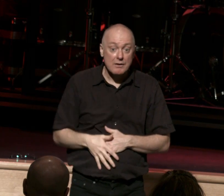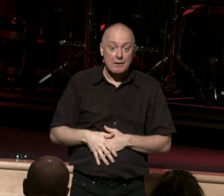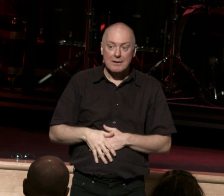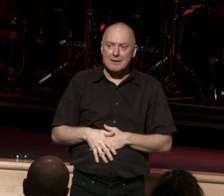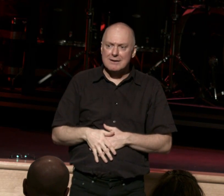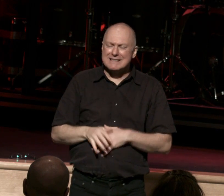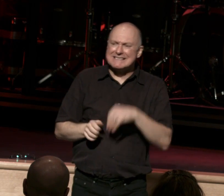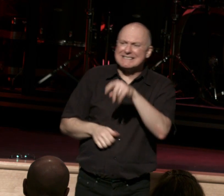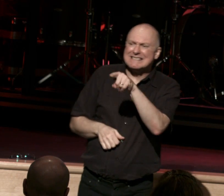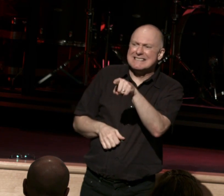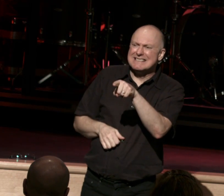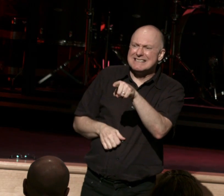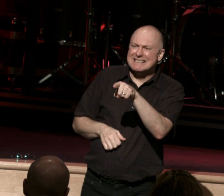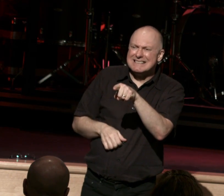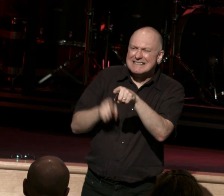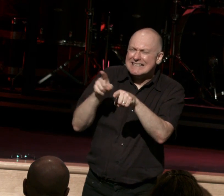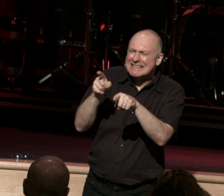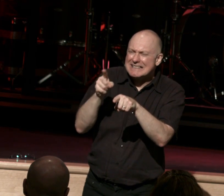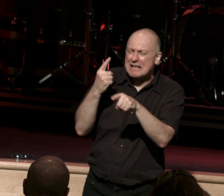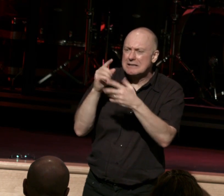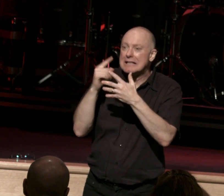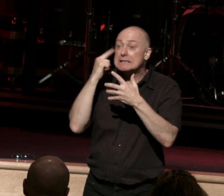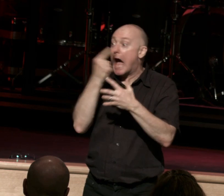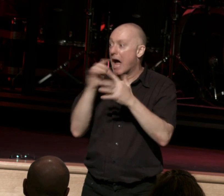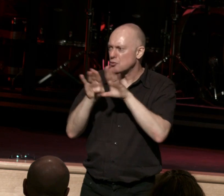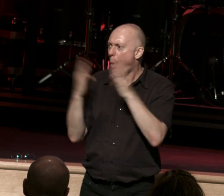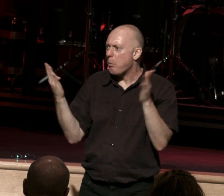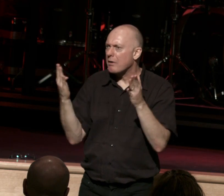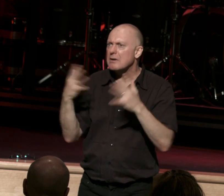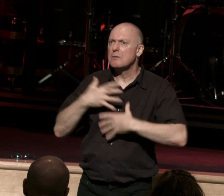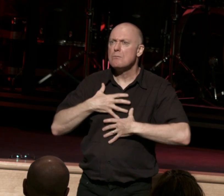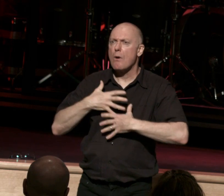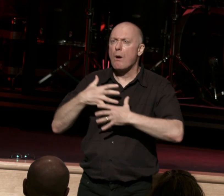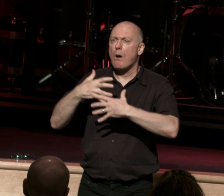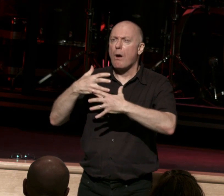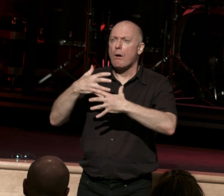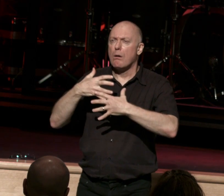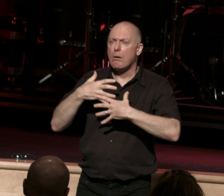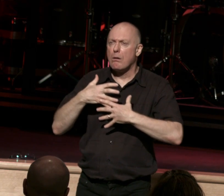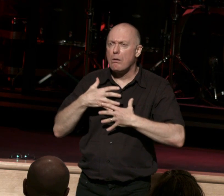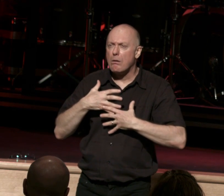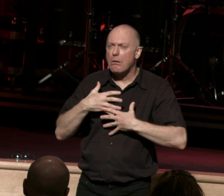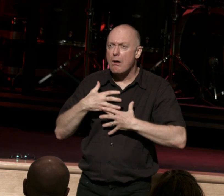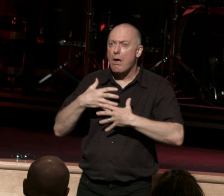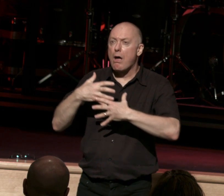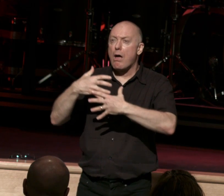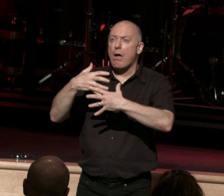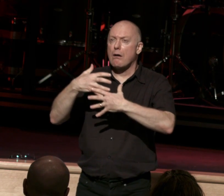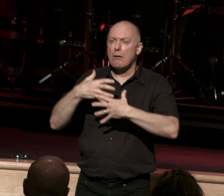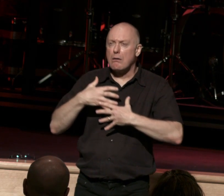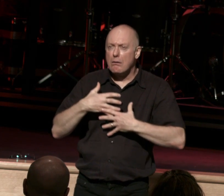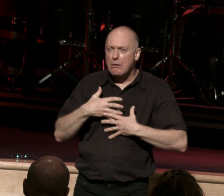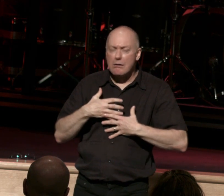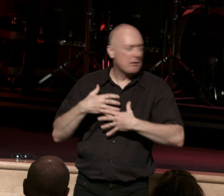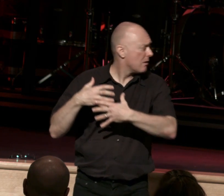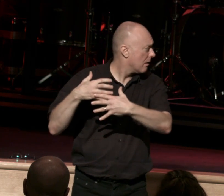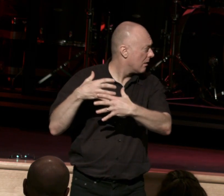grandpa. And he was in a place where he wasn't conscious. His eyes were open. He was breathing that very, his last kind of